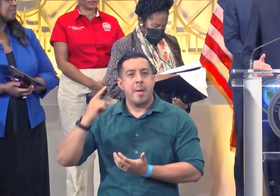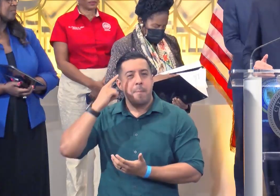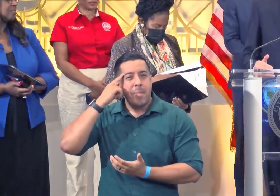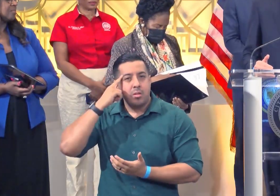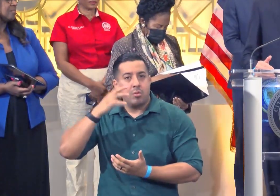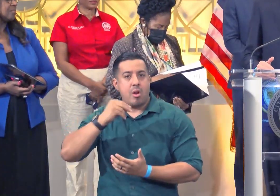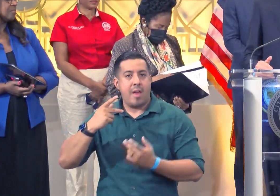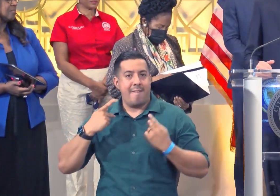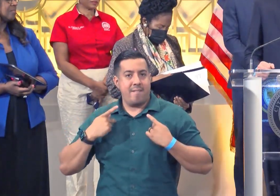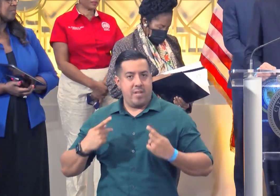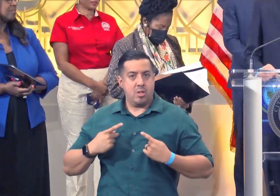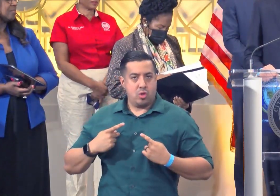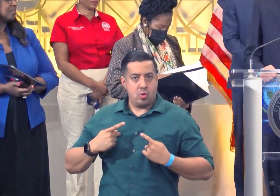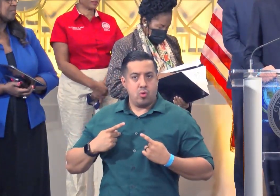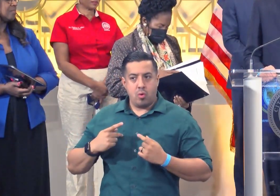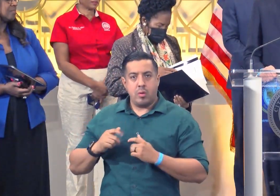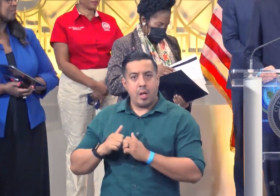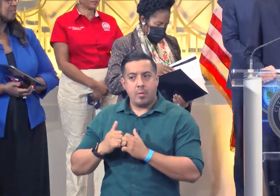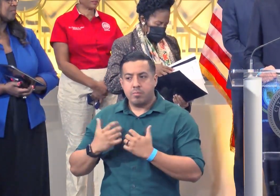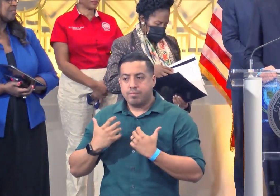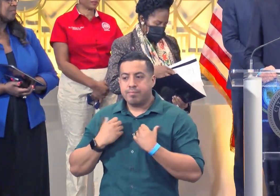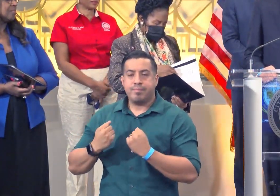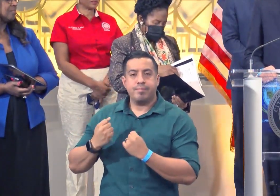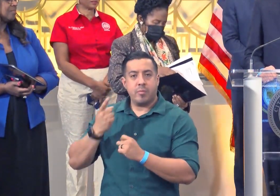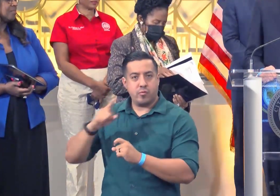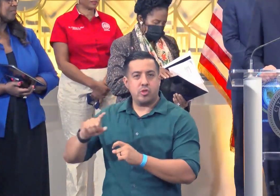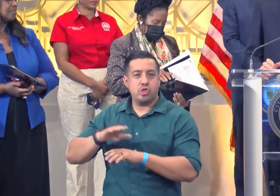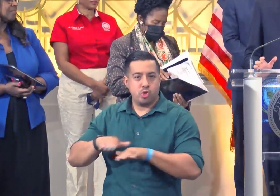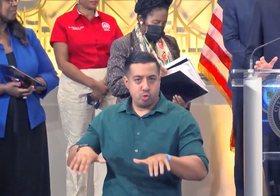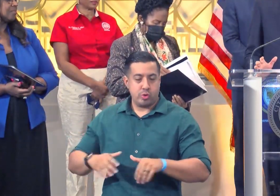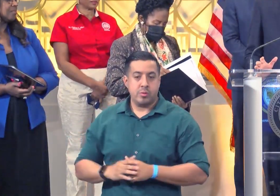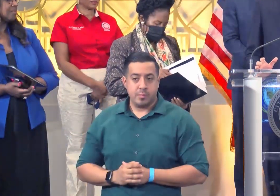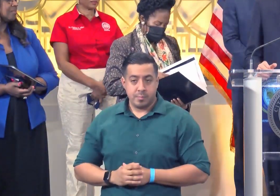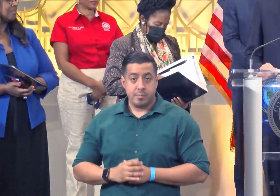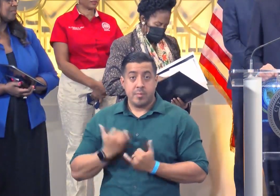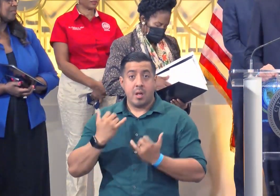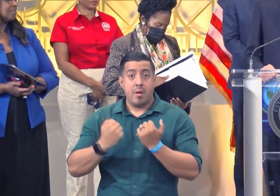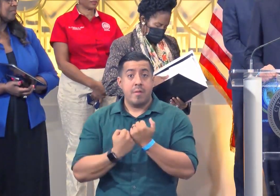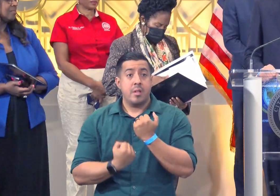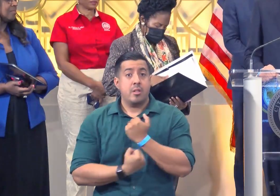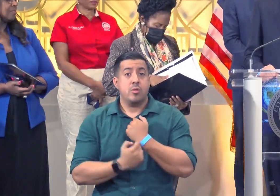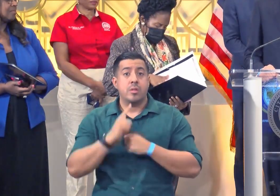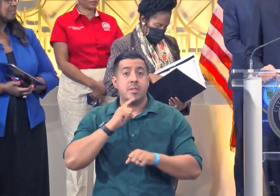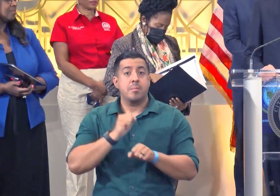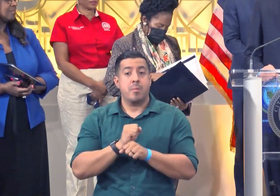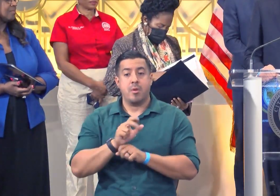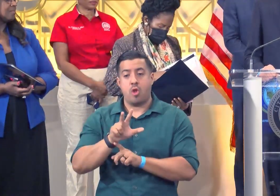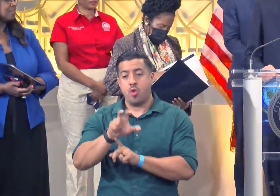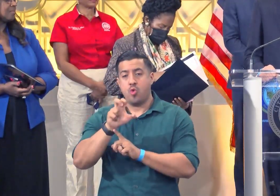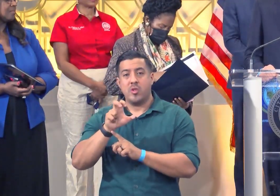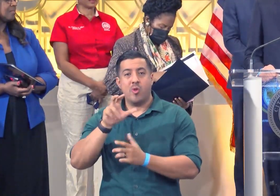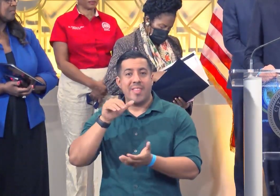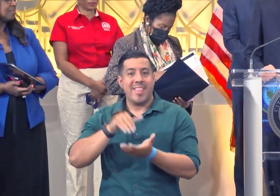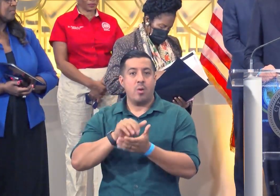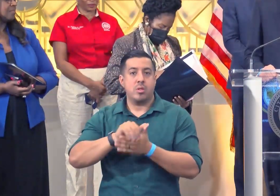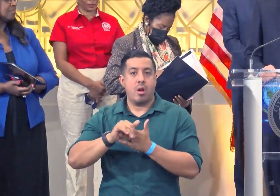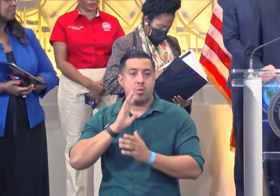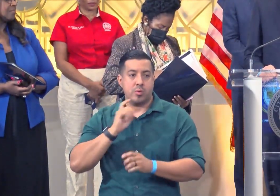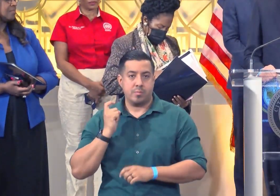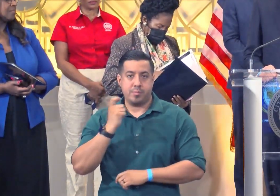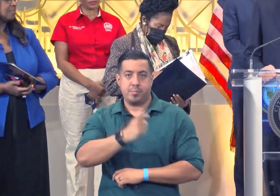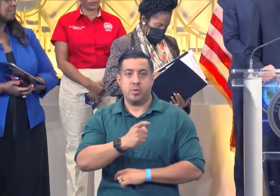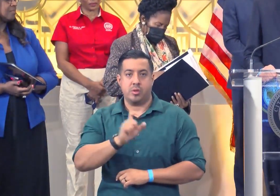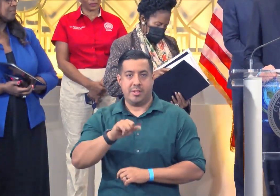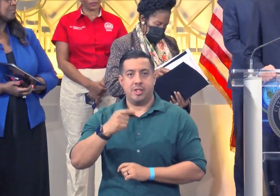and physical well-being of our children. Today, the foundation is committing $300,000 to get